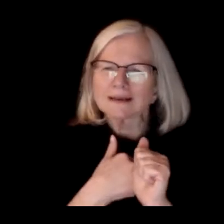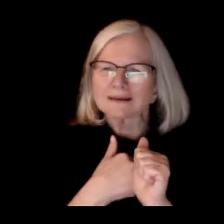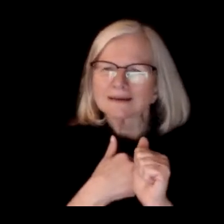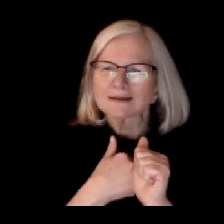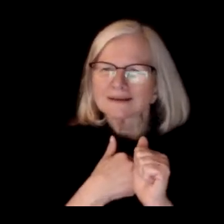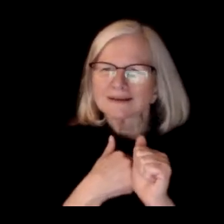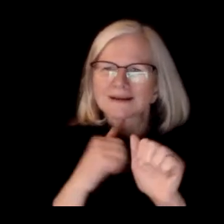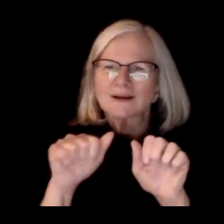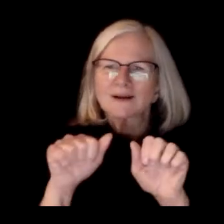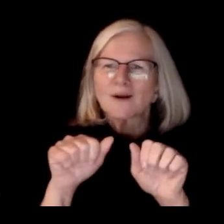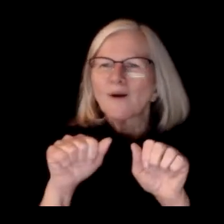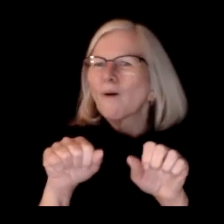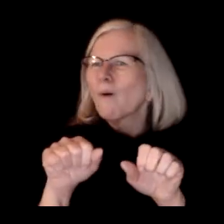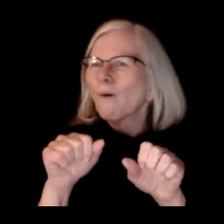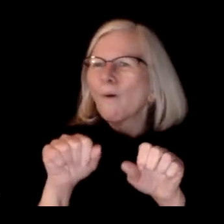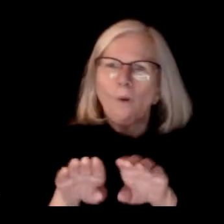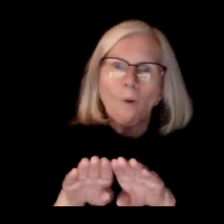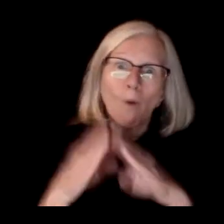has on